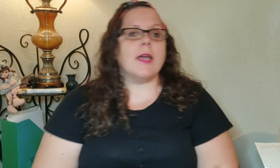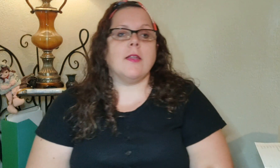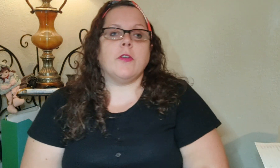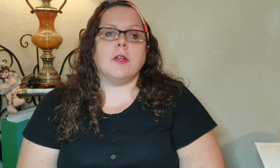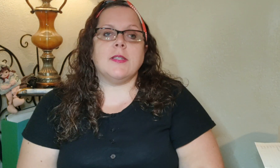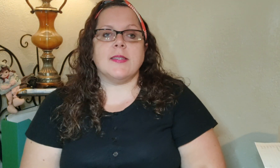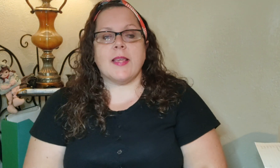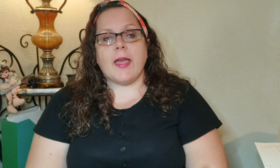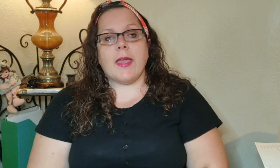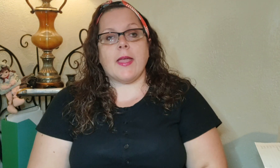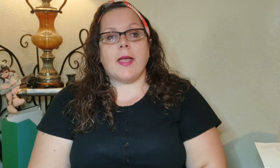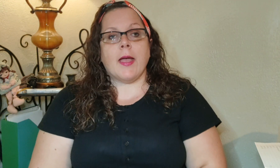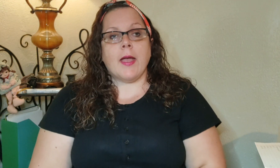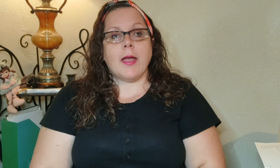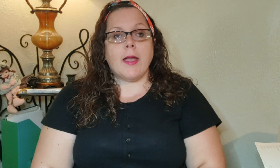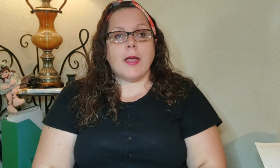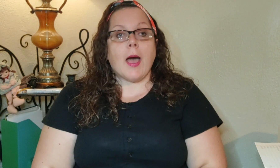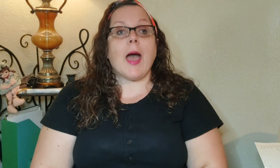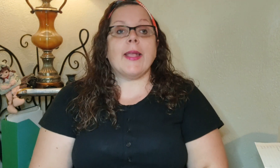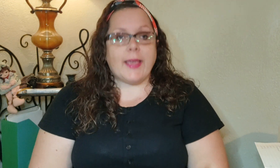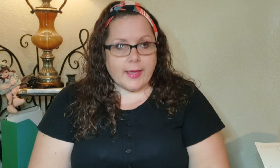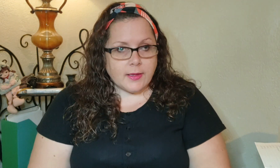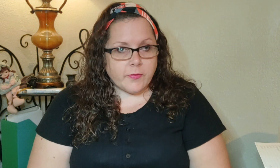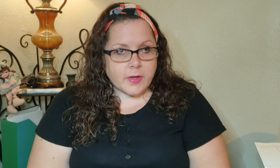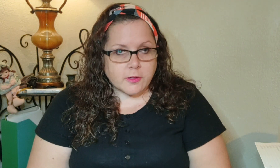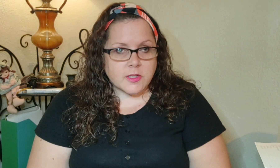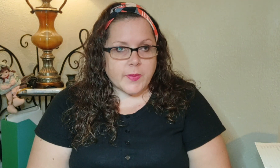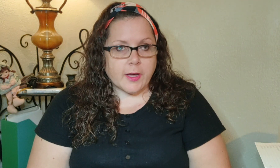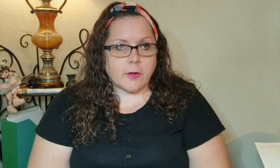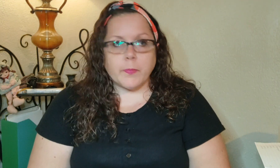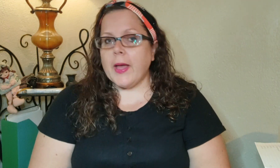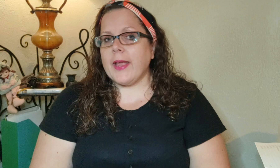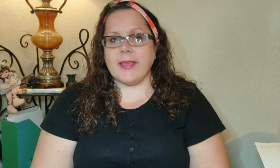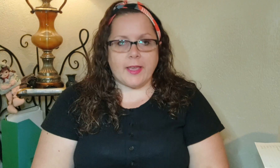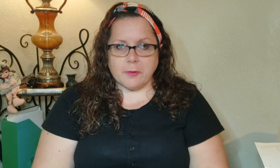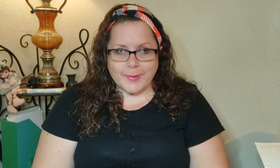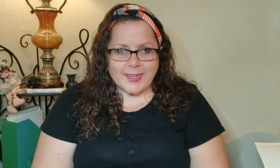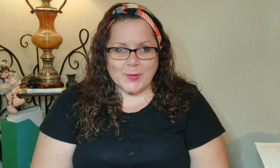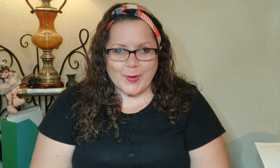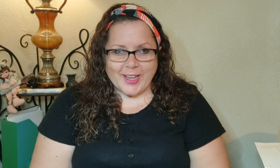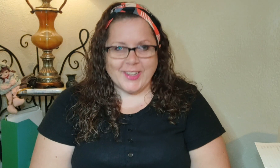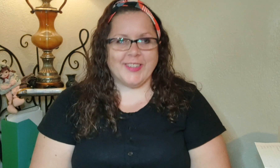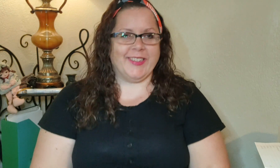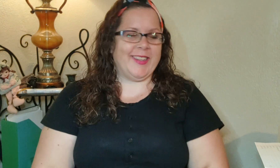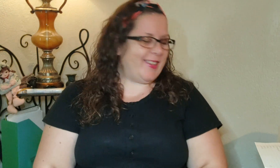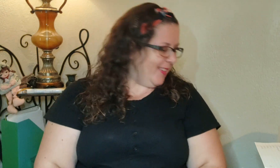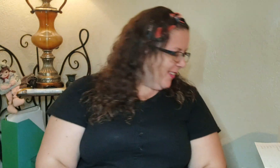And if you're to say, I can finger spell, but I can't read it well,